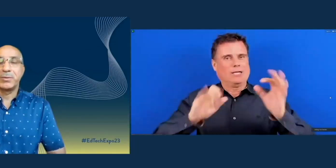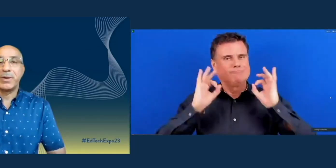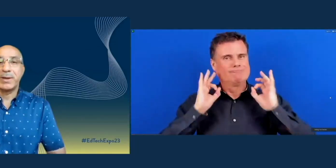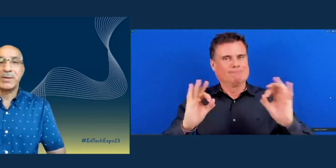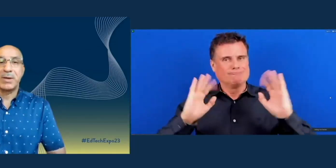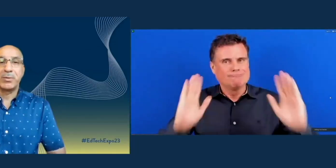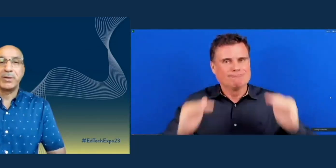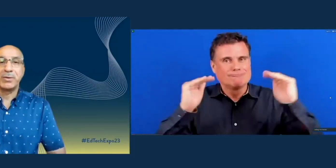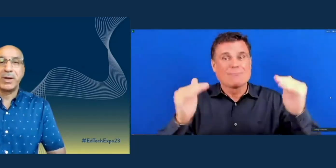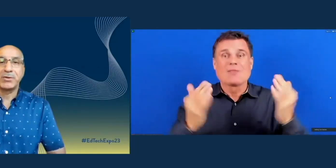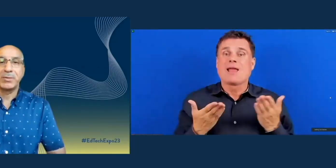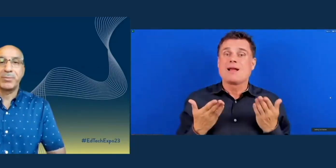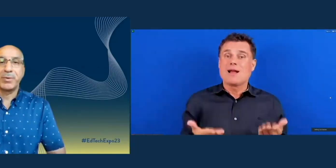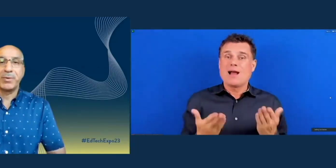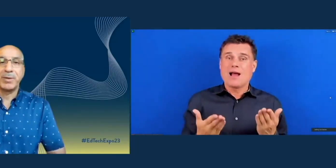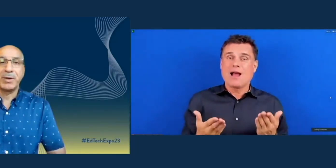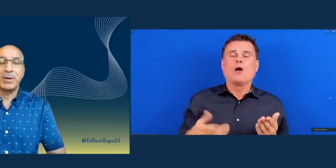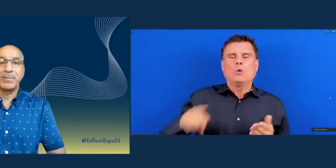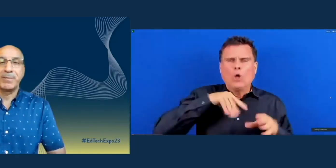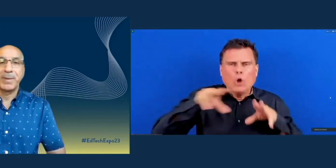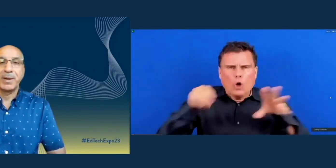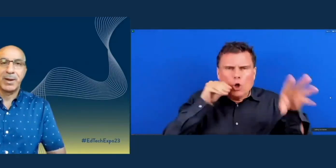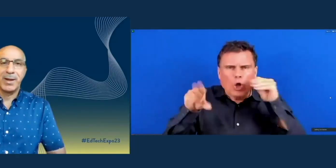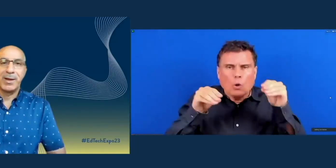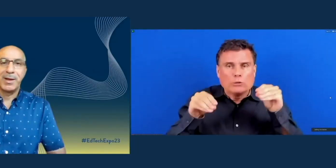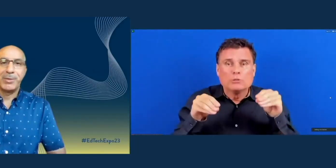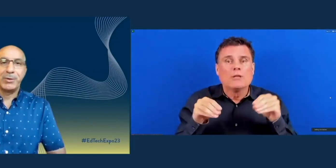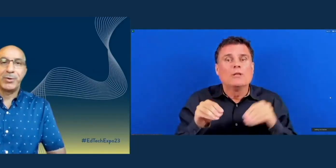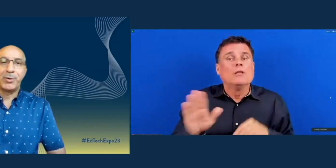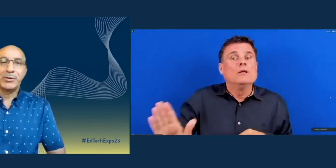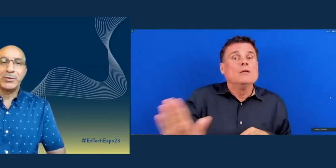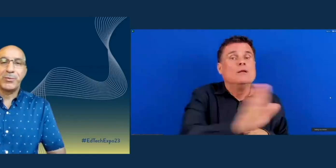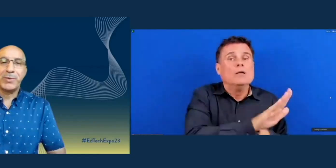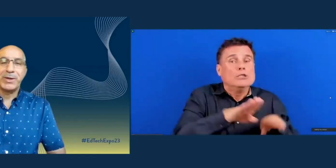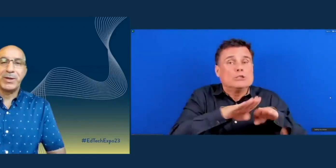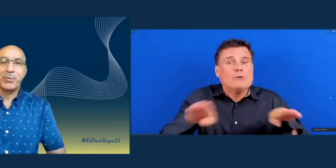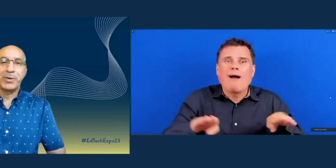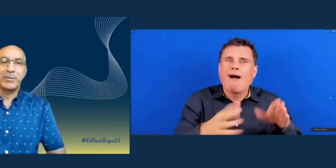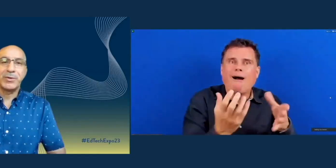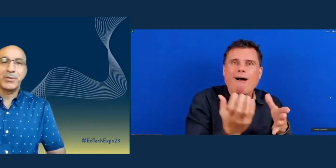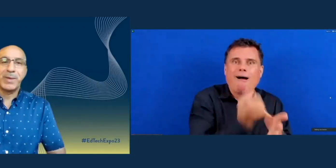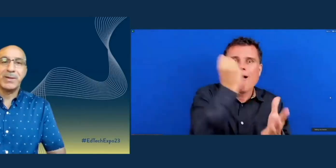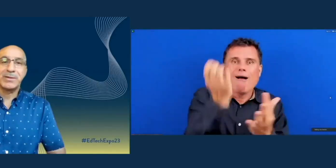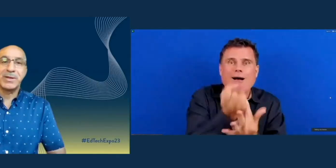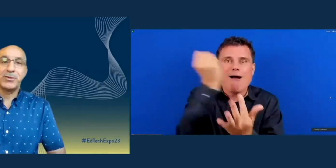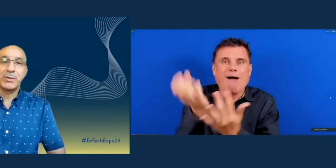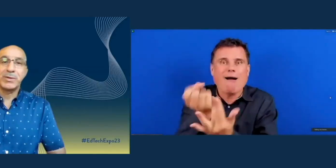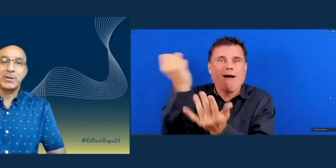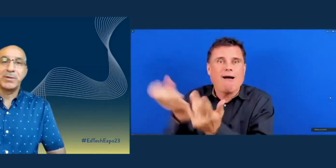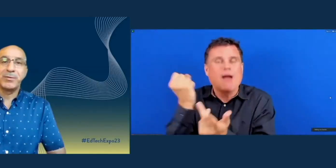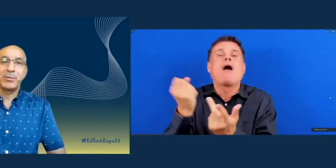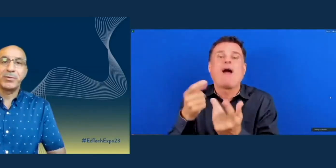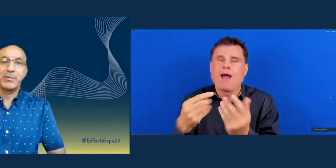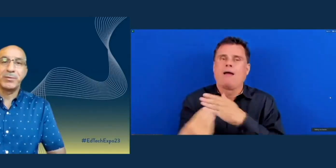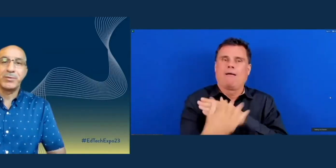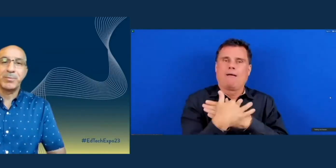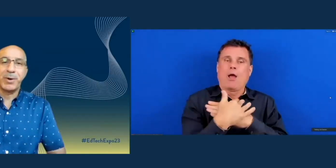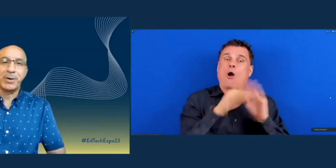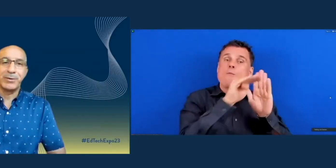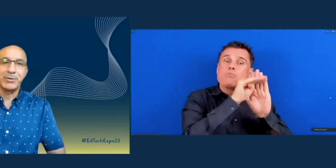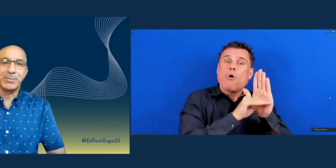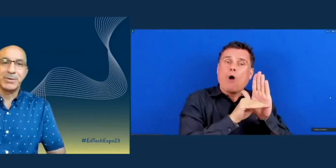to enhance our education programming. Beyond All Children Reading, World Vision remains interested in